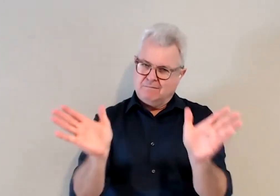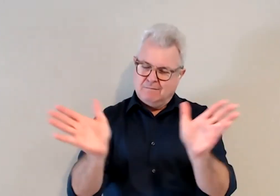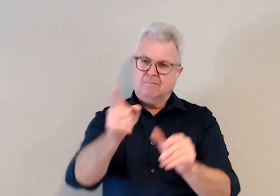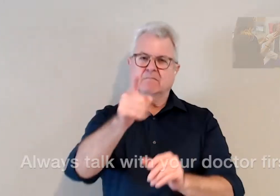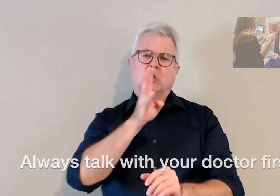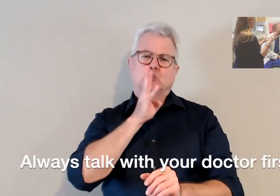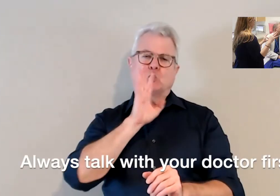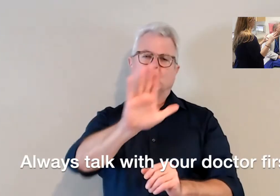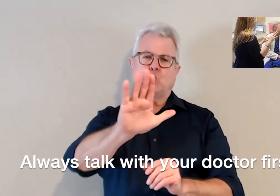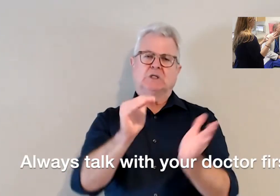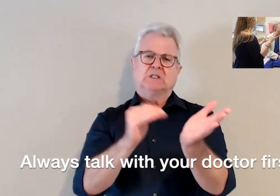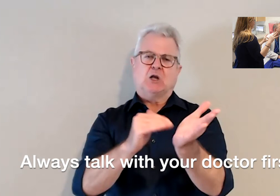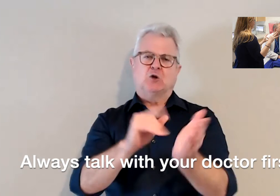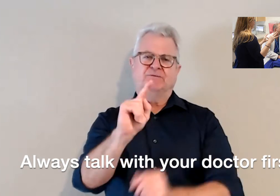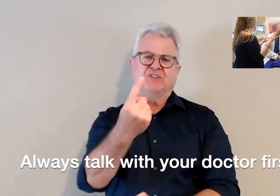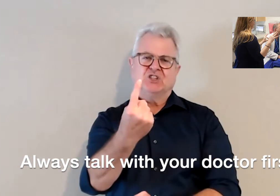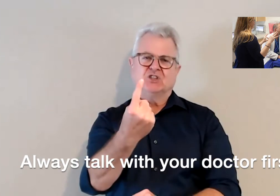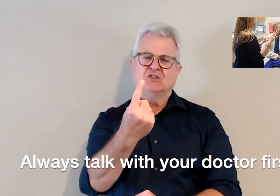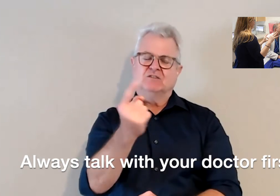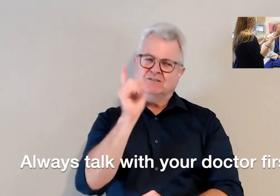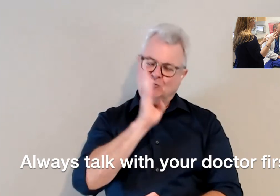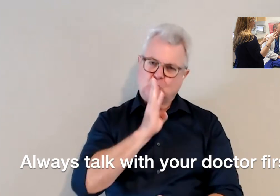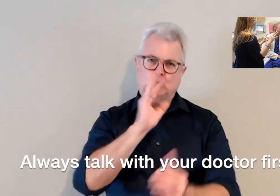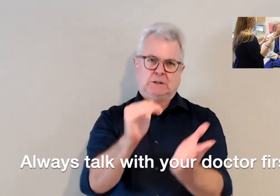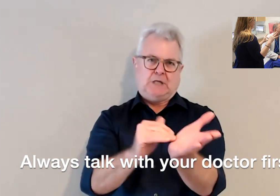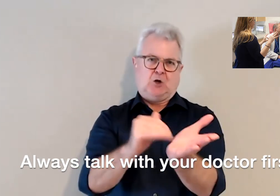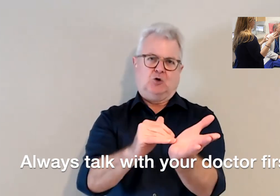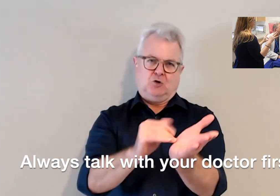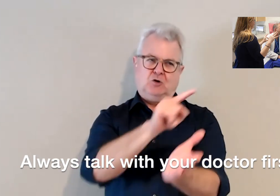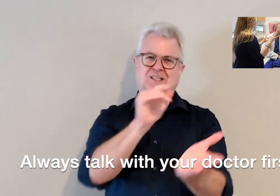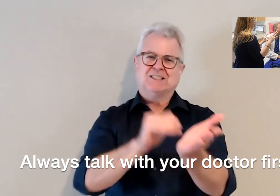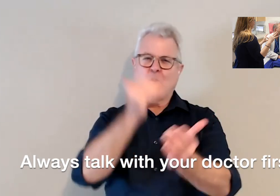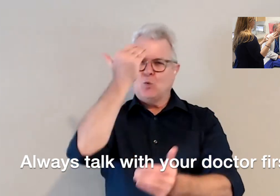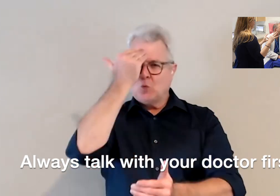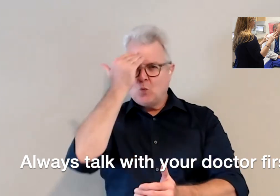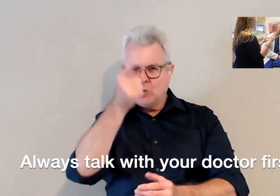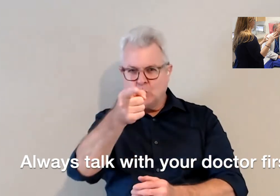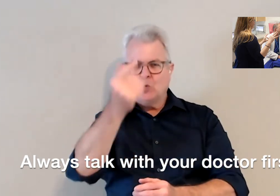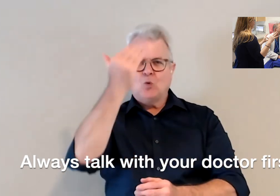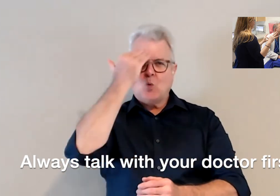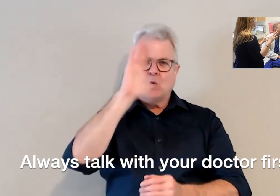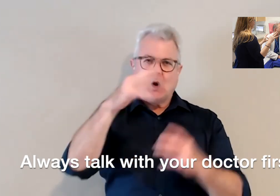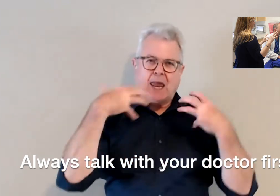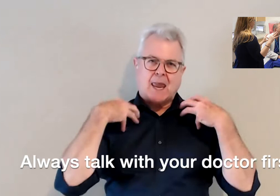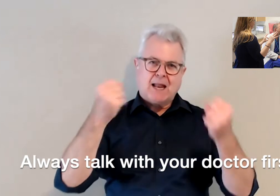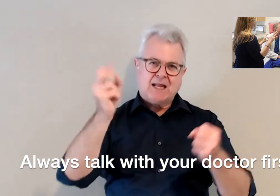But I would caution you and recommend to you that you speak with your physician first, because your physician knows best